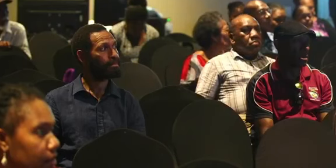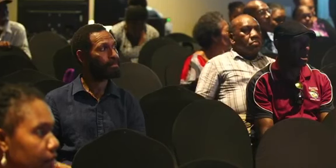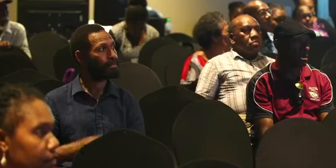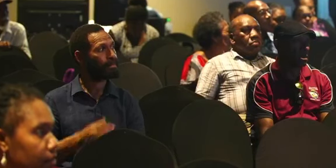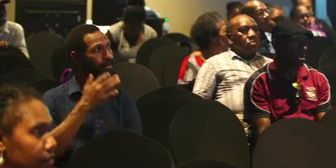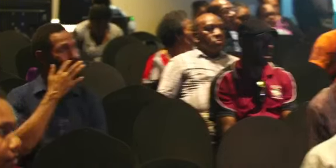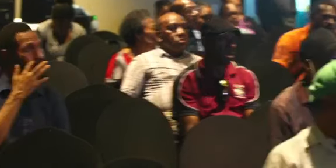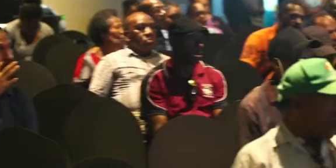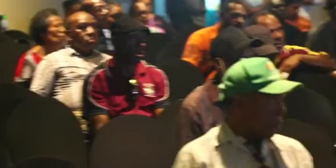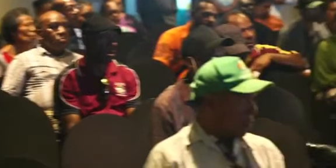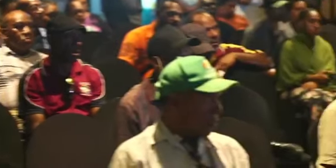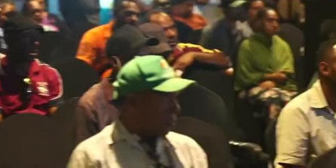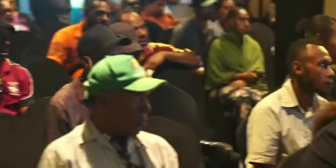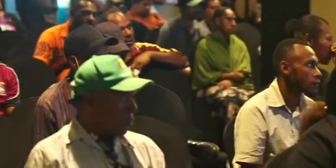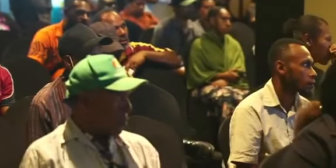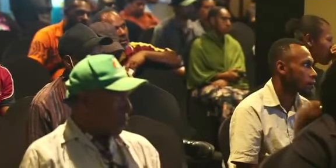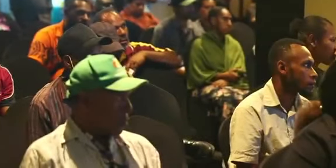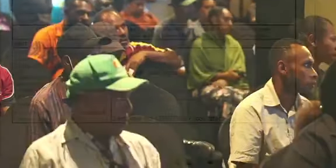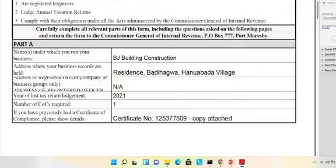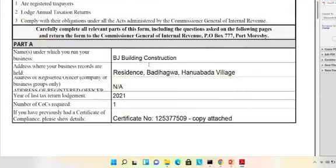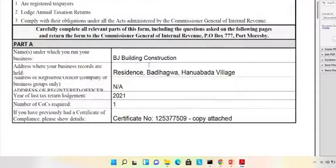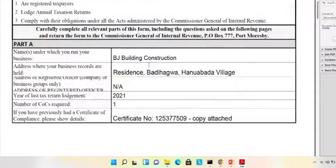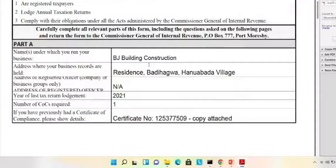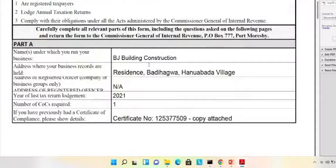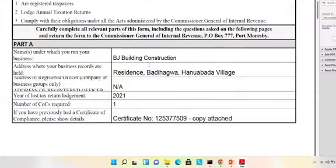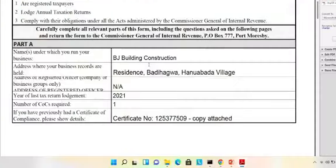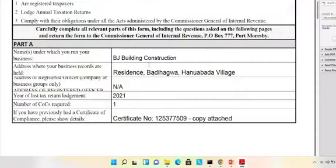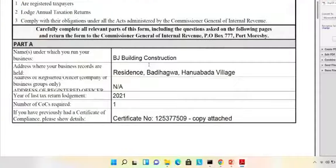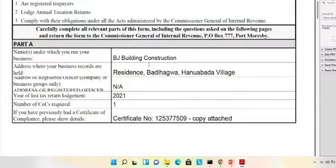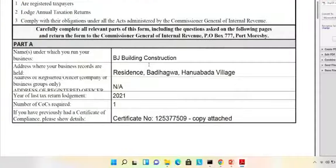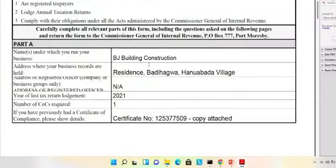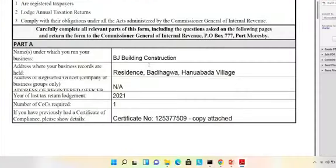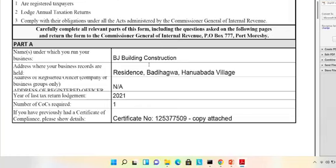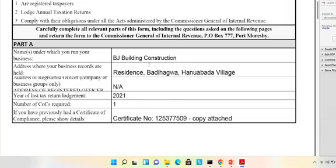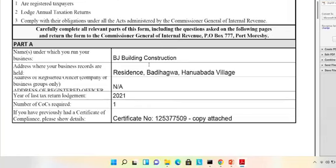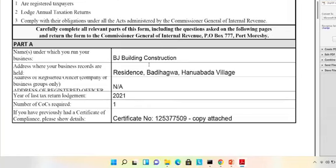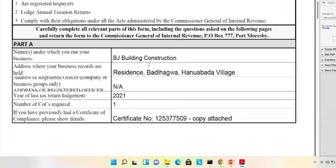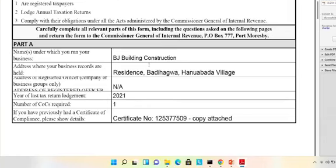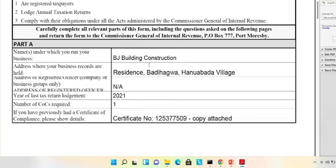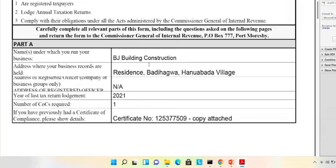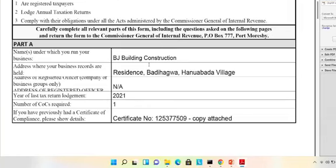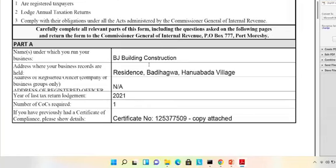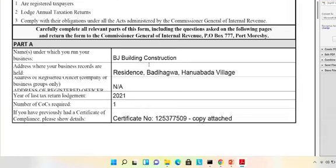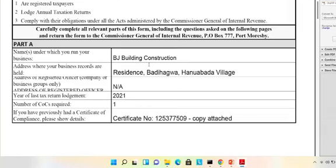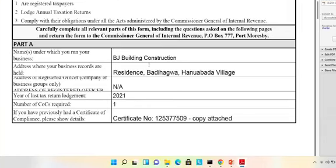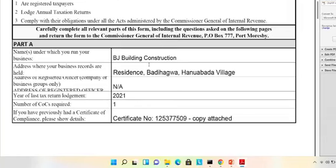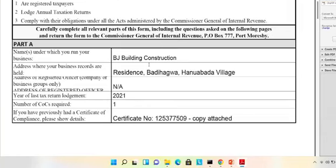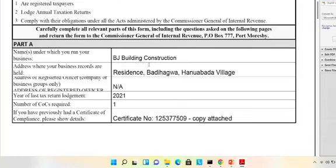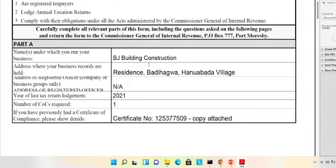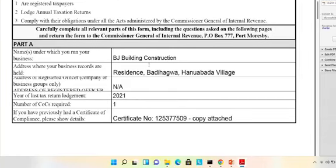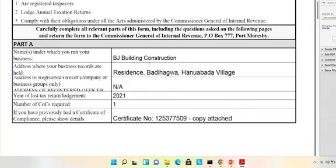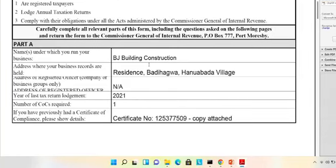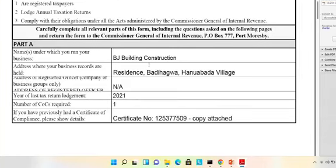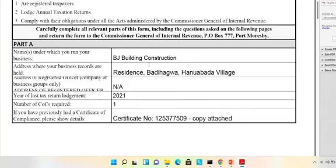Okay, Part A requires you to write the name of the business,